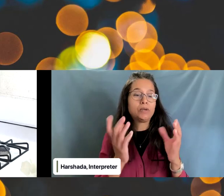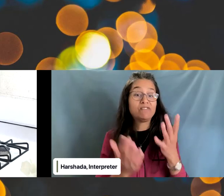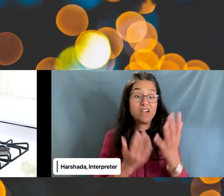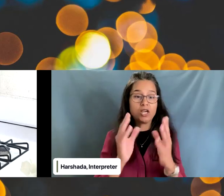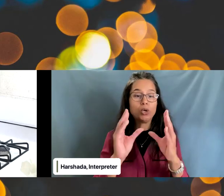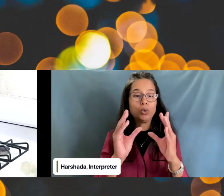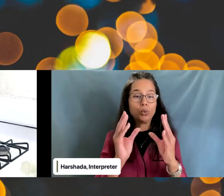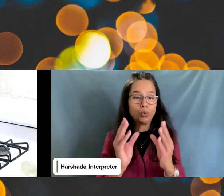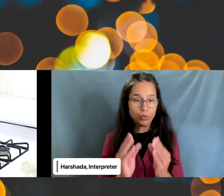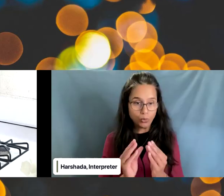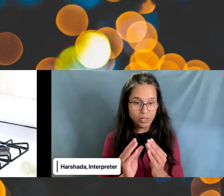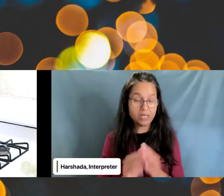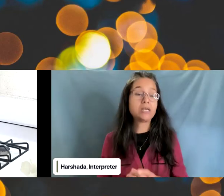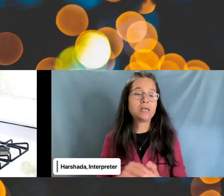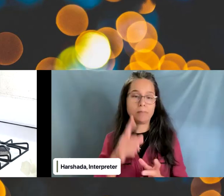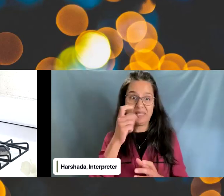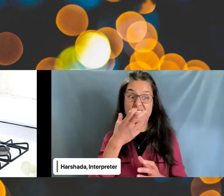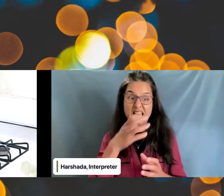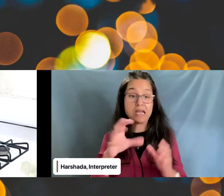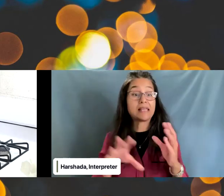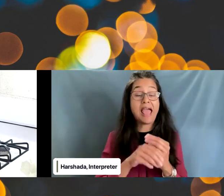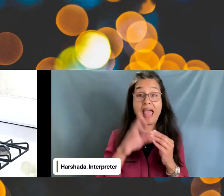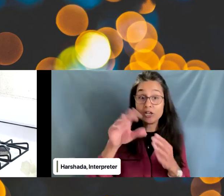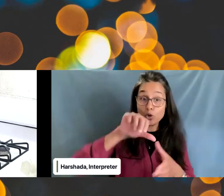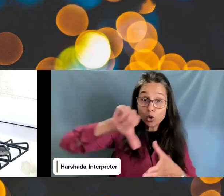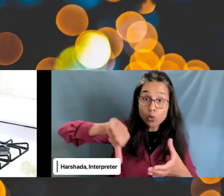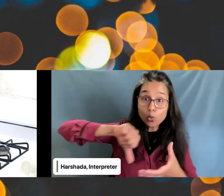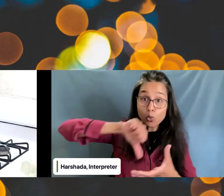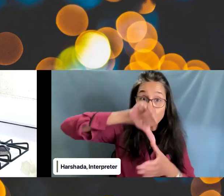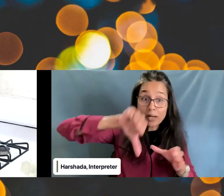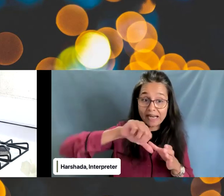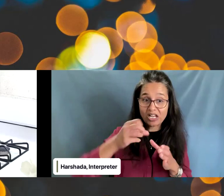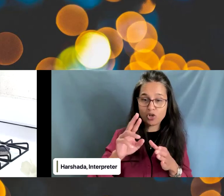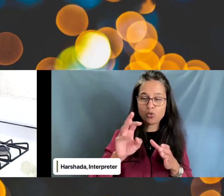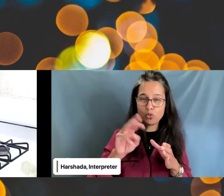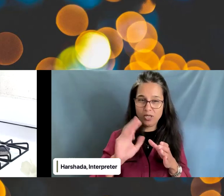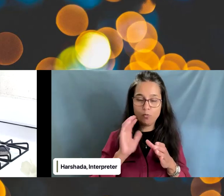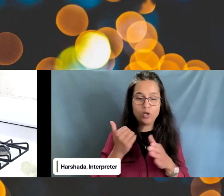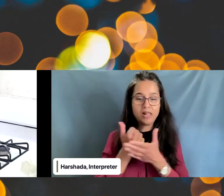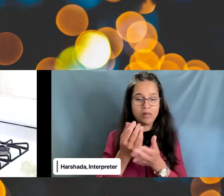But yeah, add your cream. That's just going to smoothen the custard out a little bit.